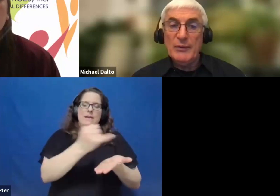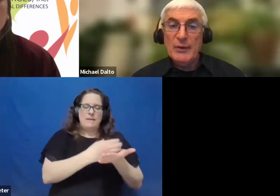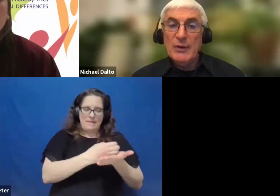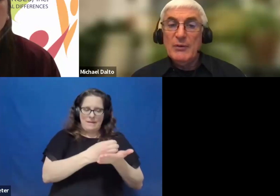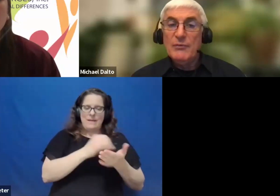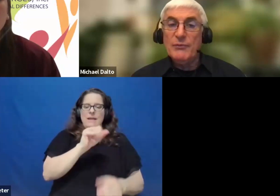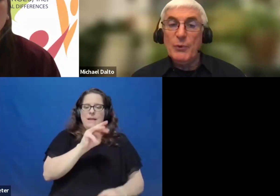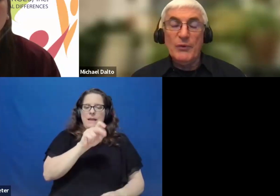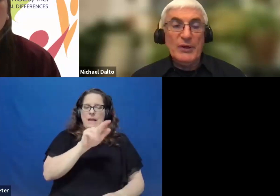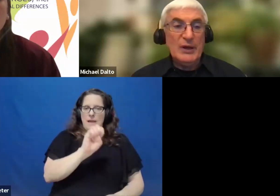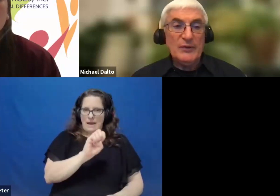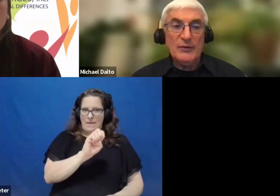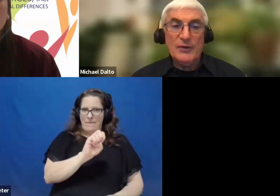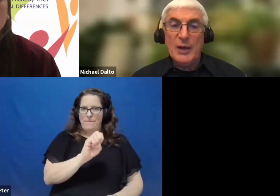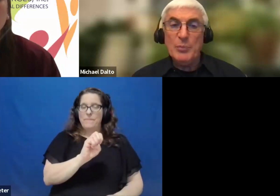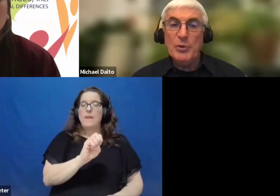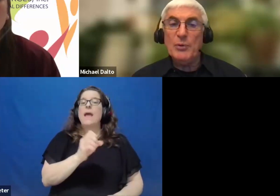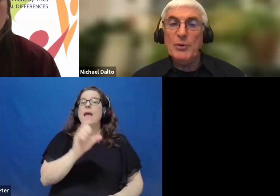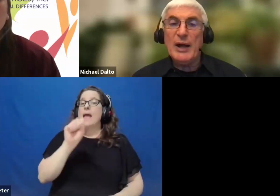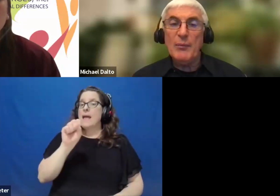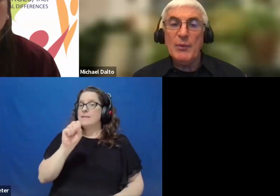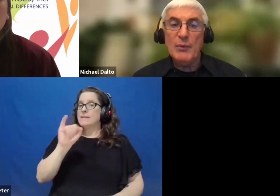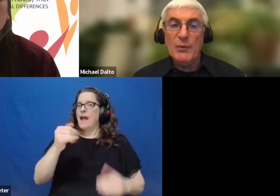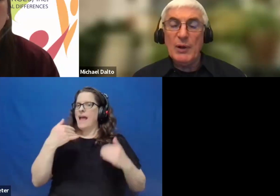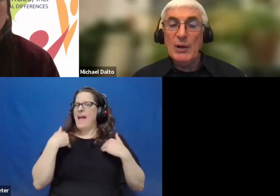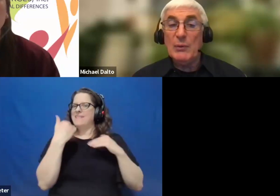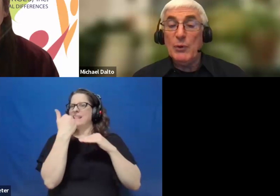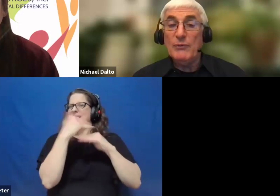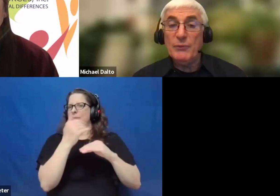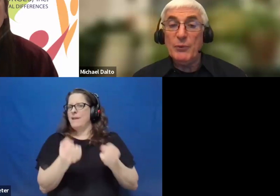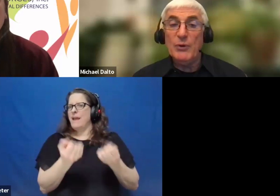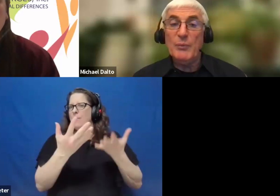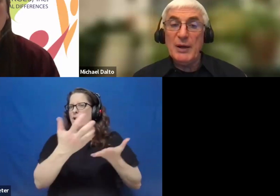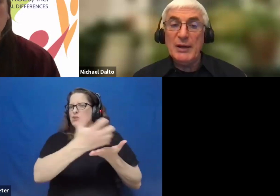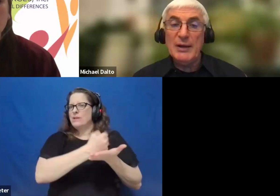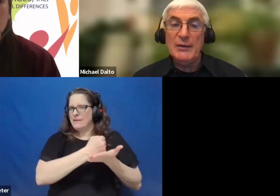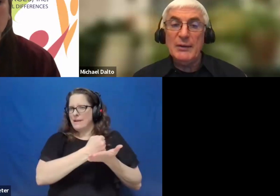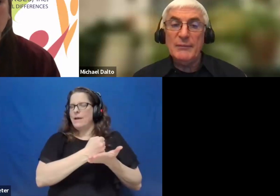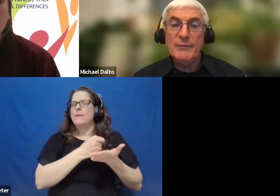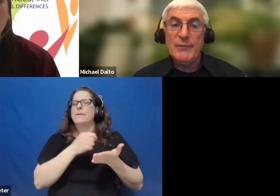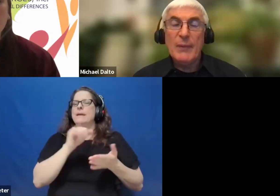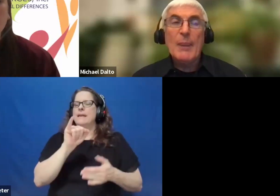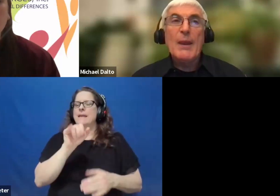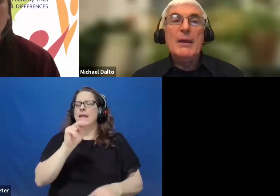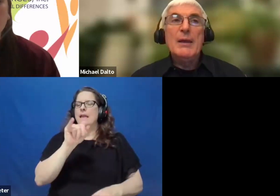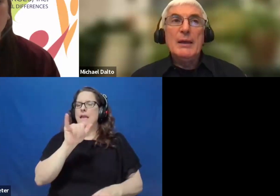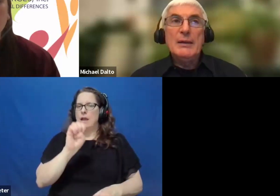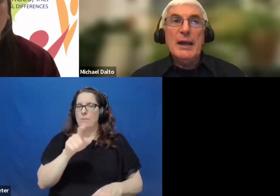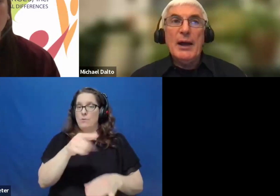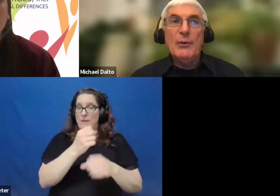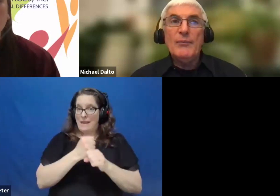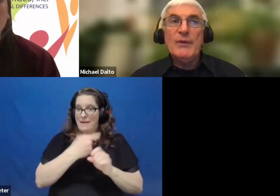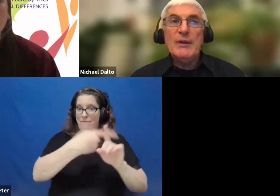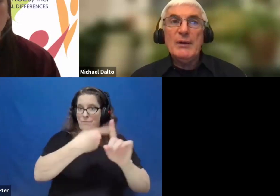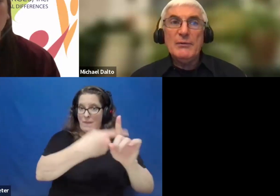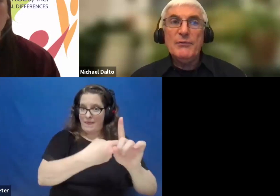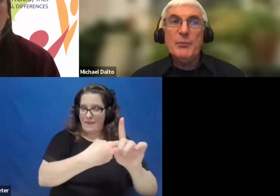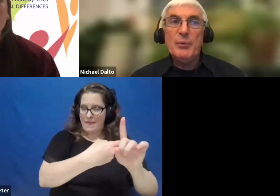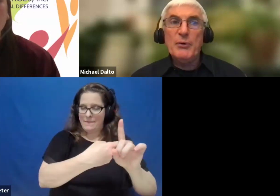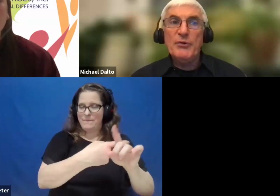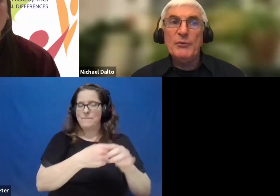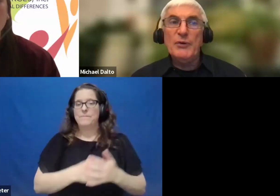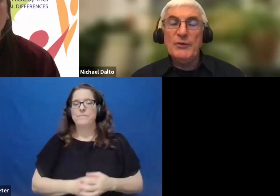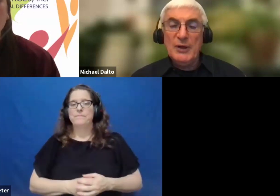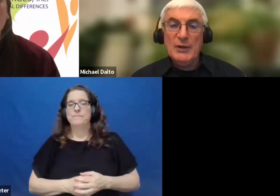limit for the SSI program or for Medicaid. Now, if